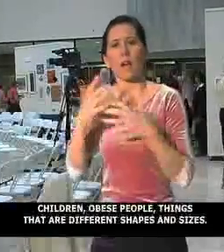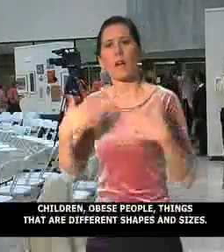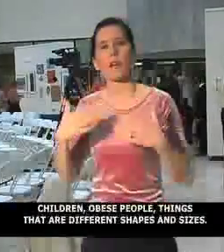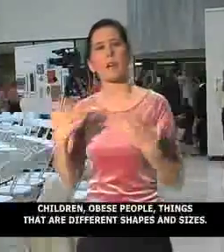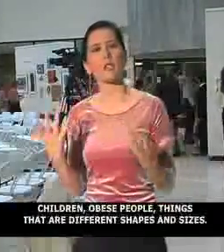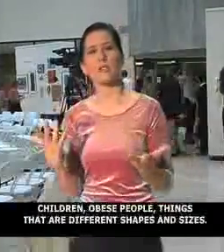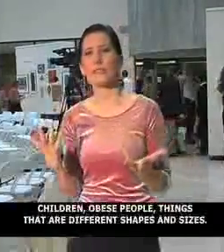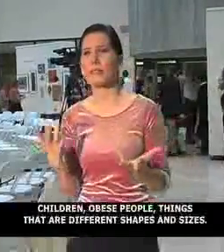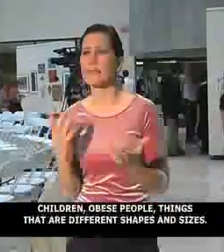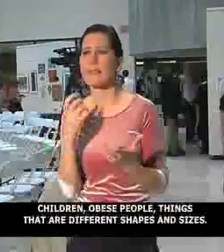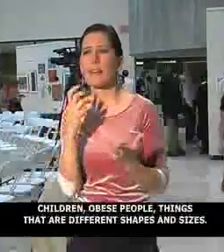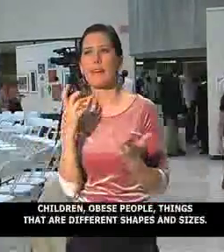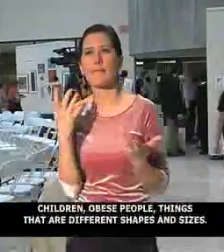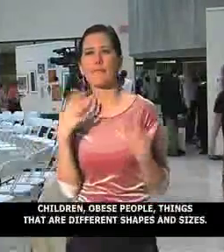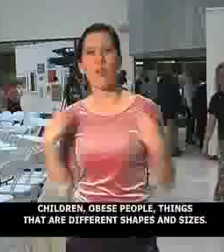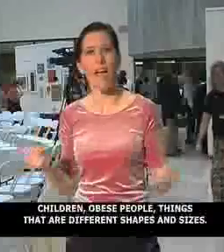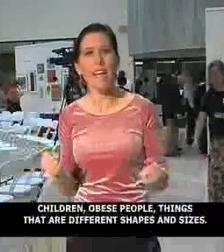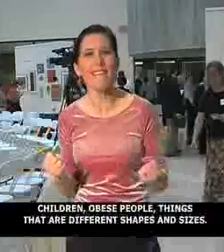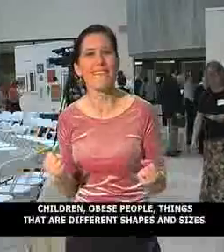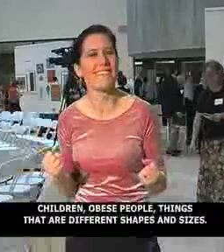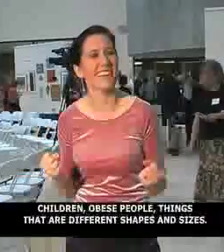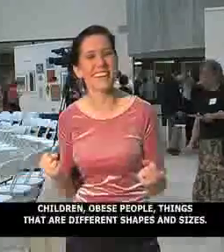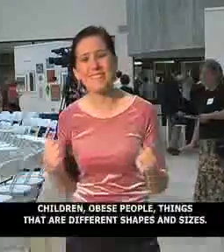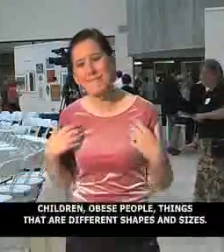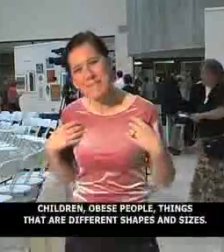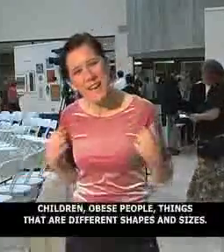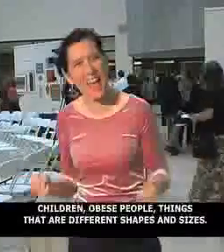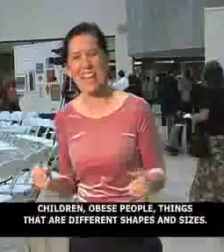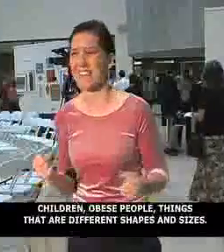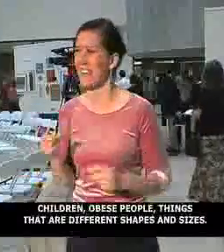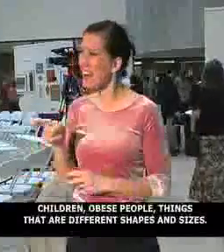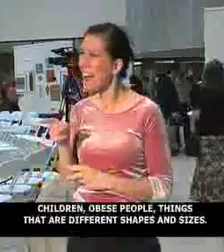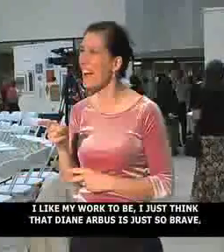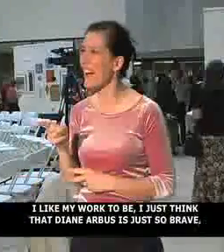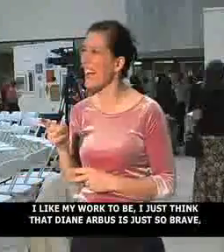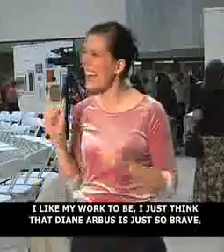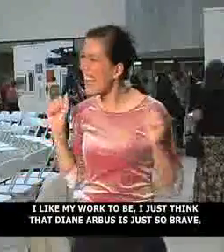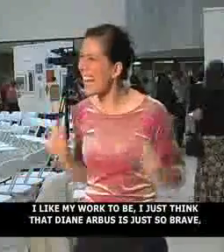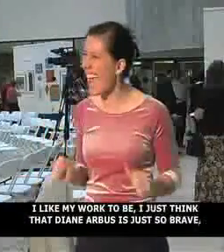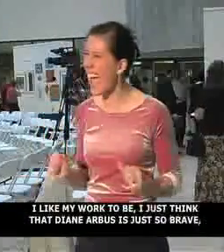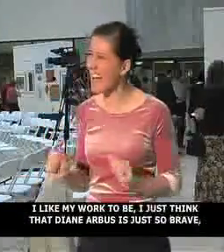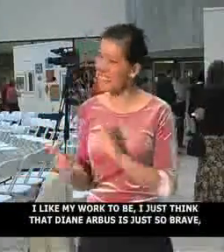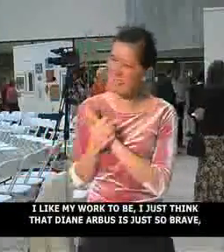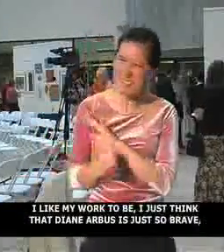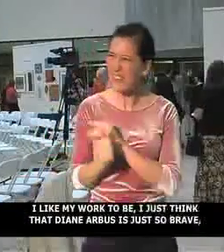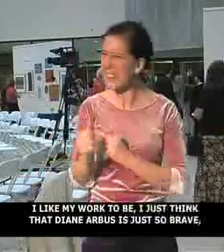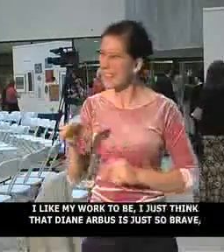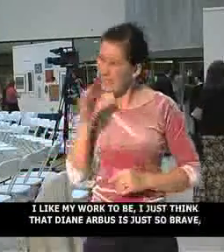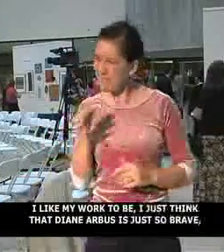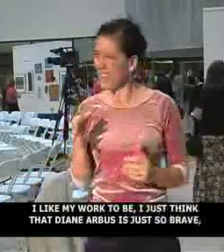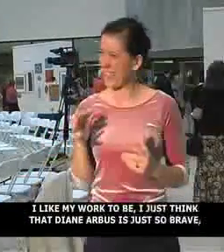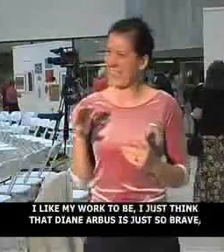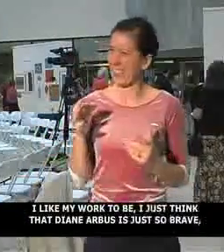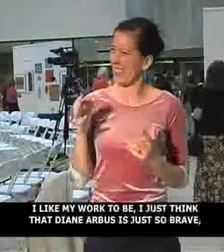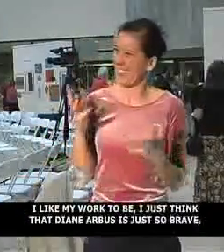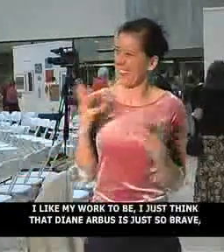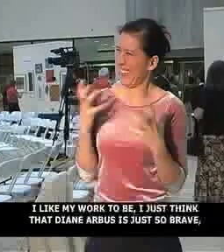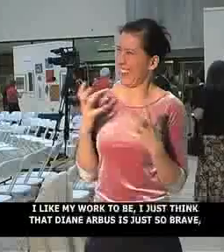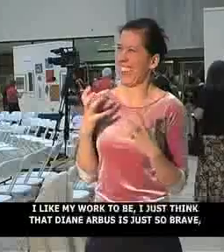obese people, things that are different shapes and sizes. I like my work to be, I just think Diana Arbus is just so brave. I just think